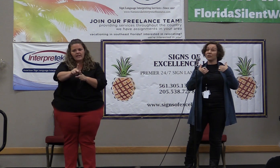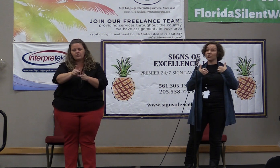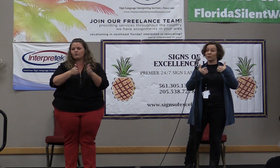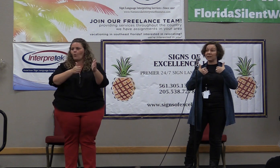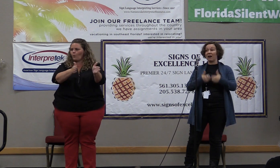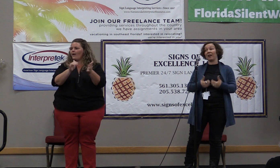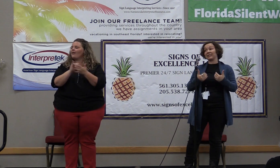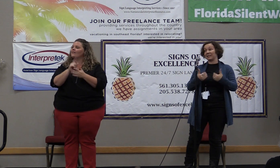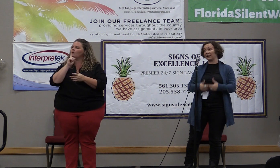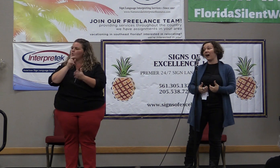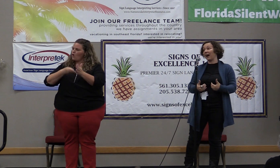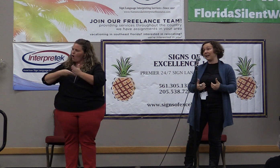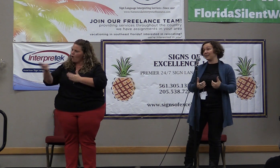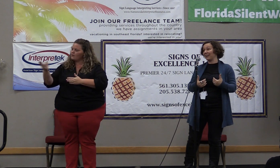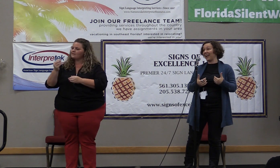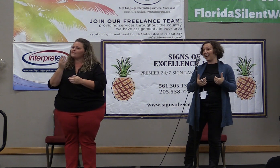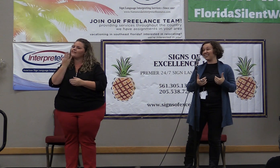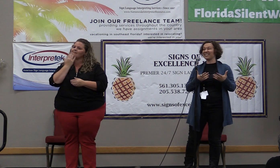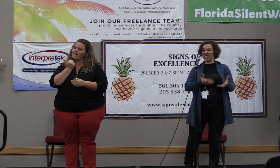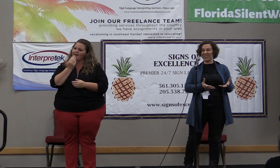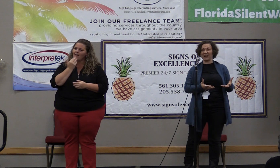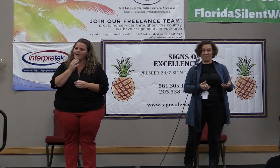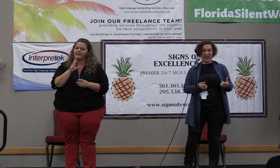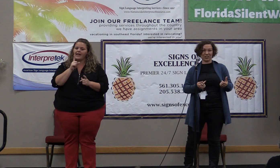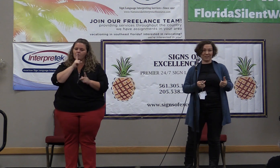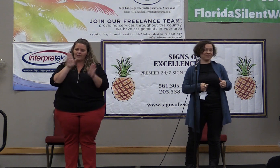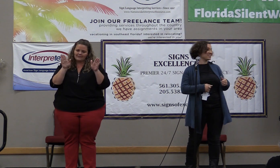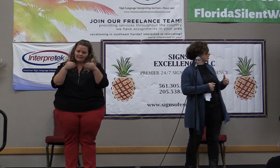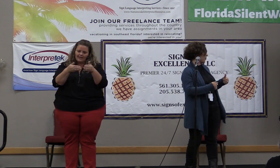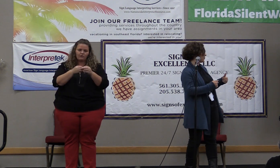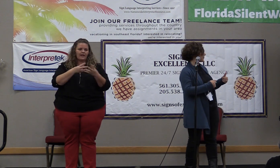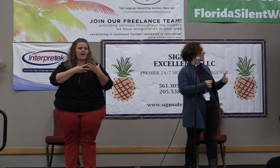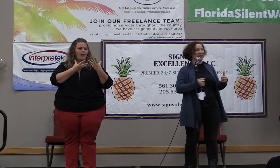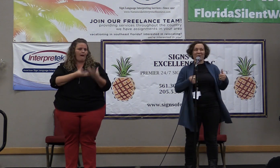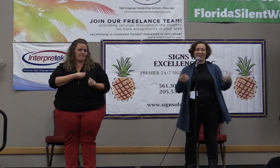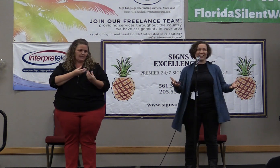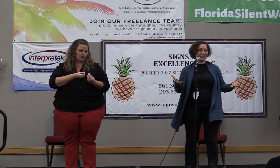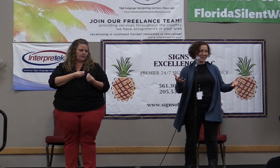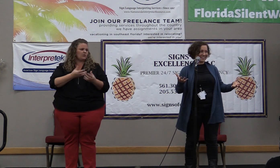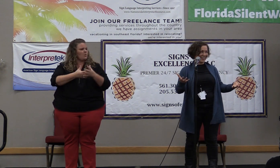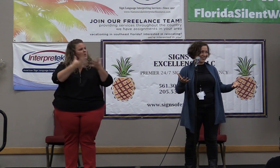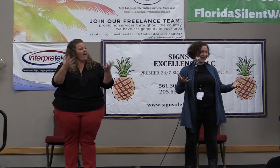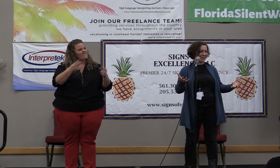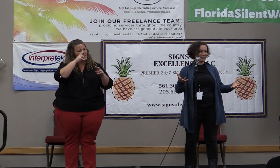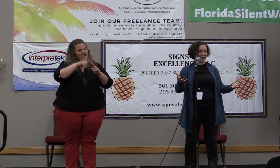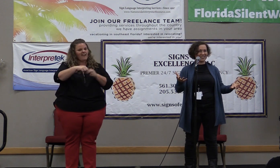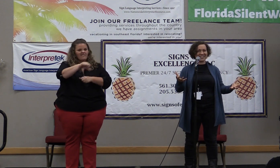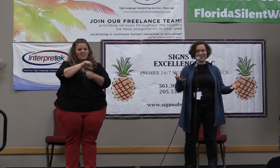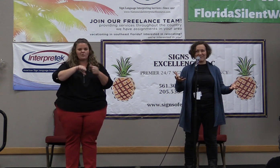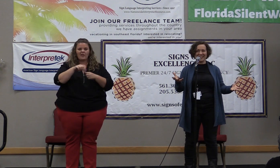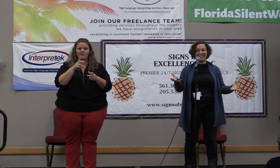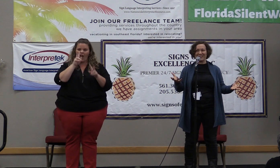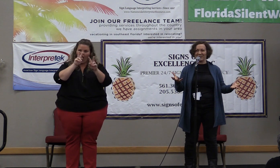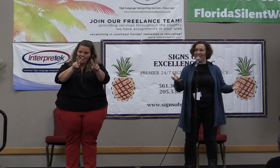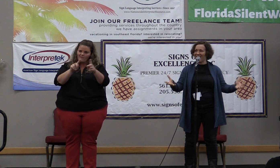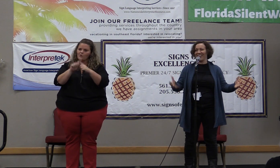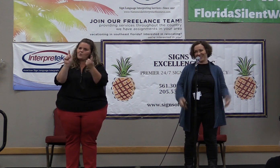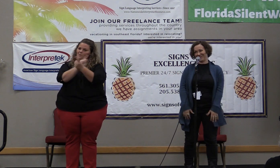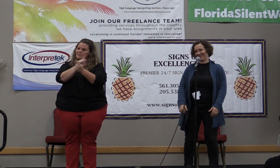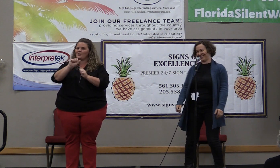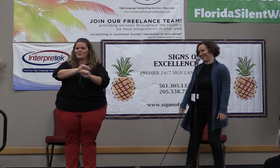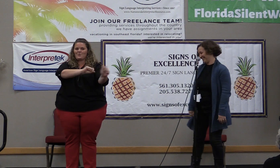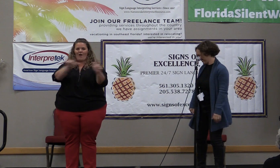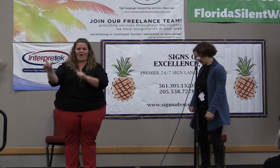that is also really honest and kind and centered in compassion. So we'll have a lot of fun together. I look forward to meeting you